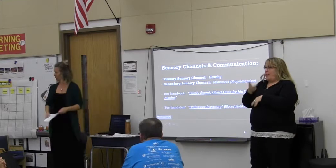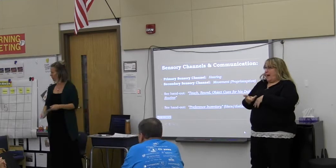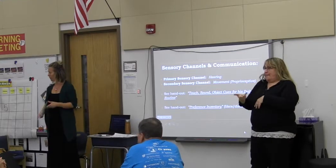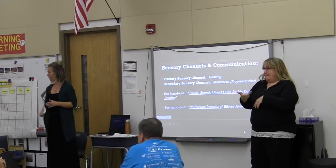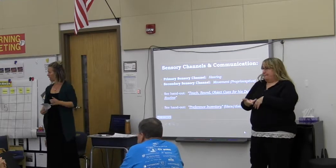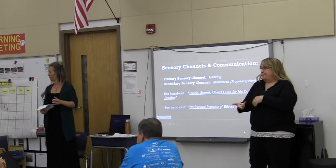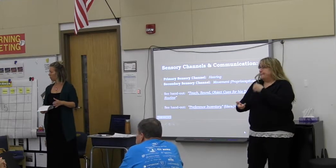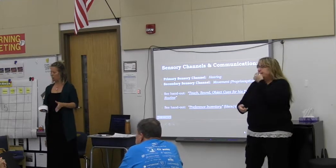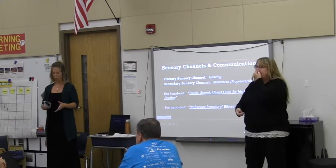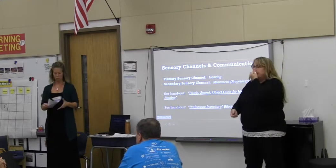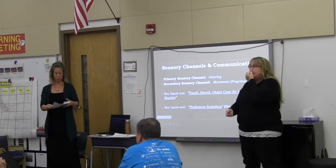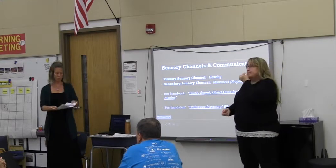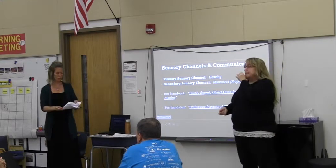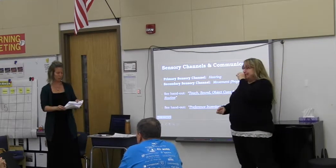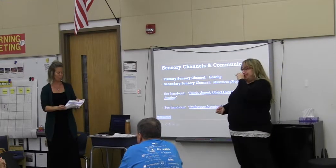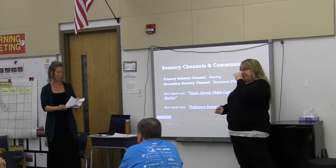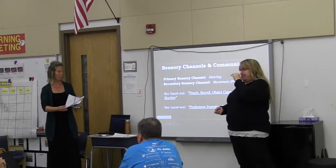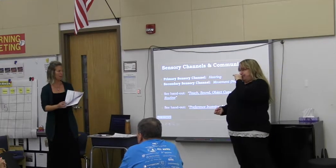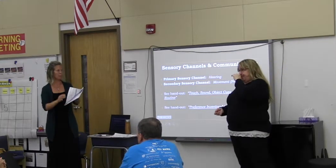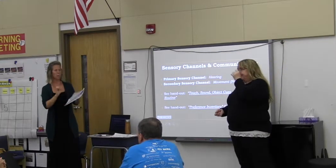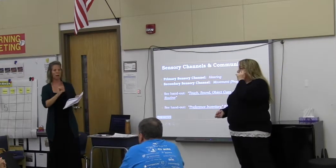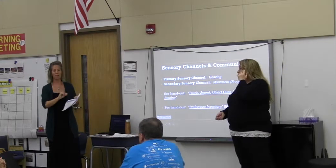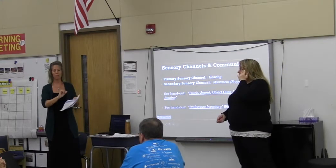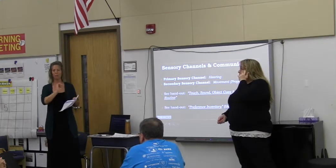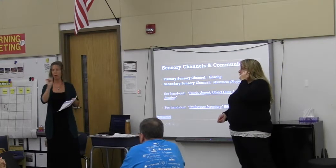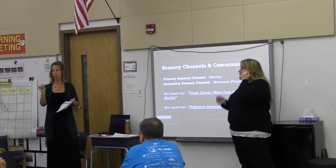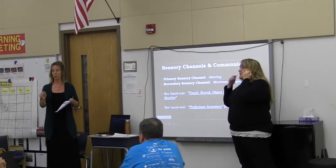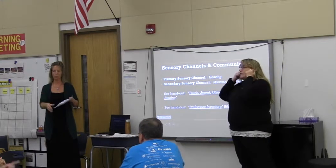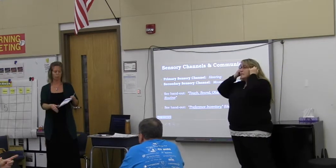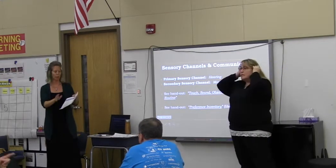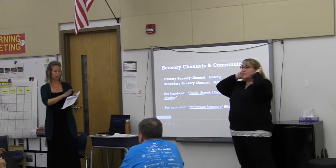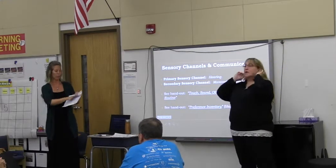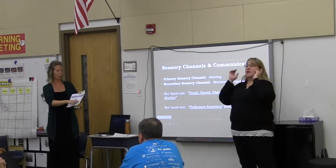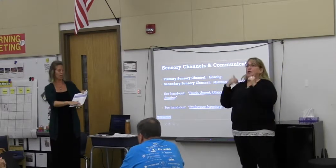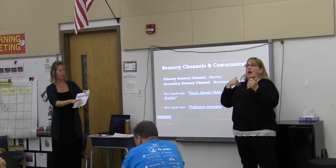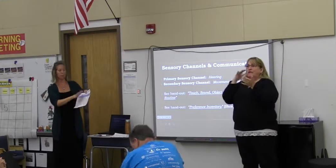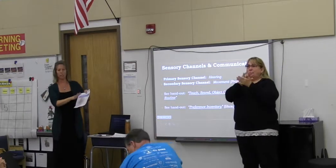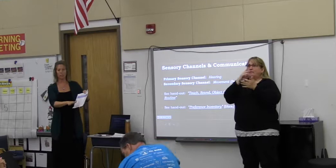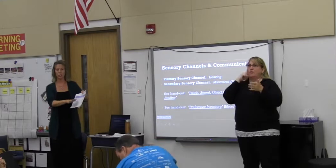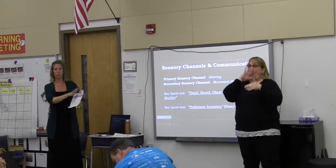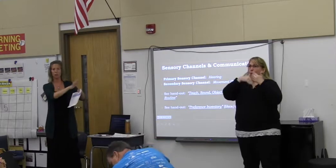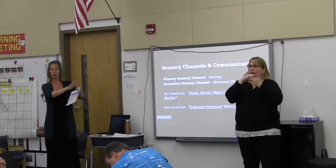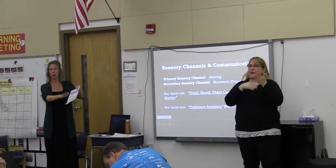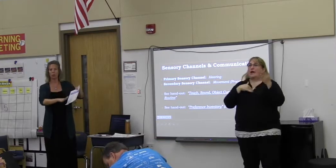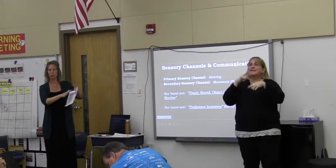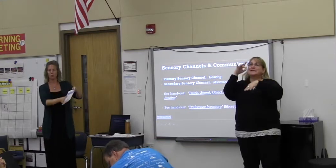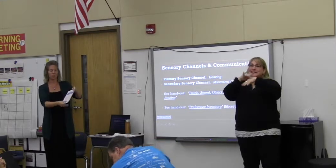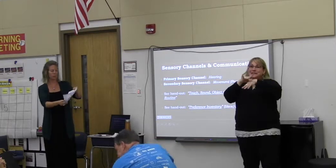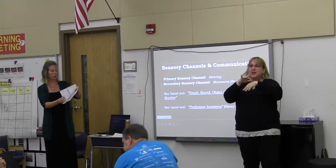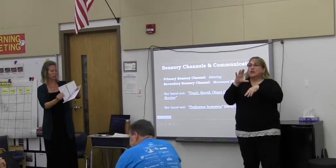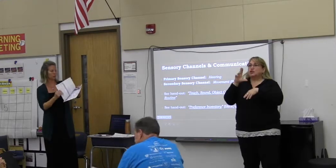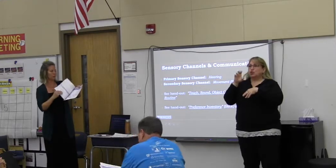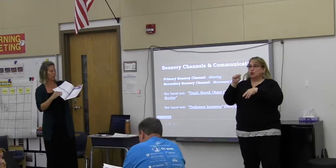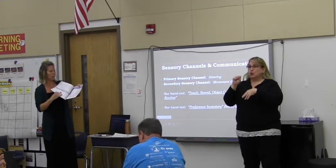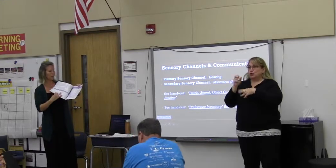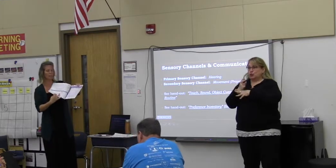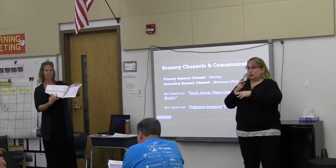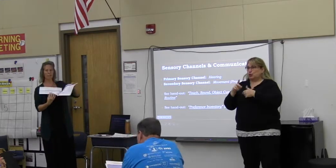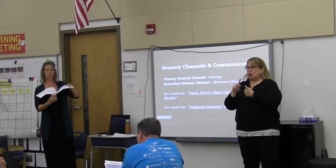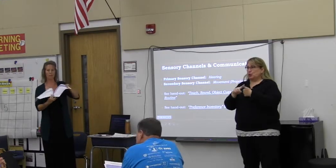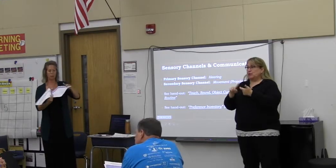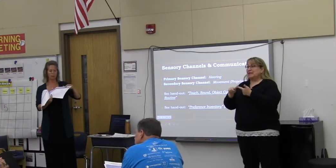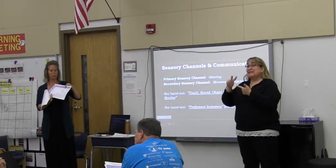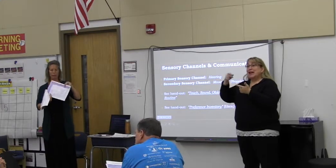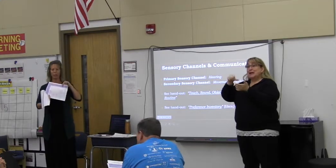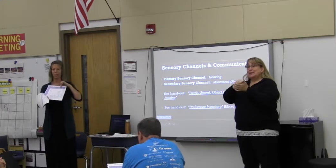So, you'll also see, you'll have this for all three of the boys. We have their touch cues, all their cues that they use. The